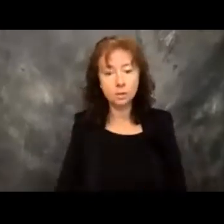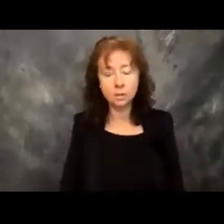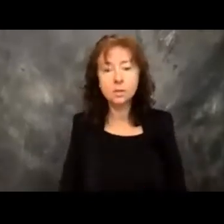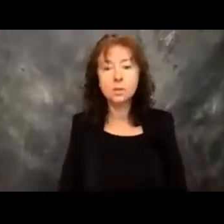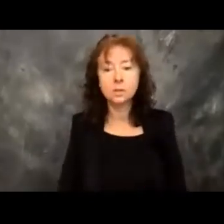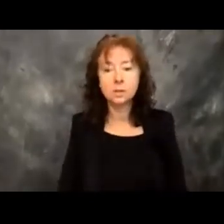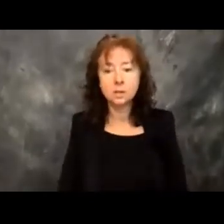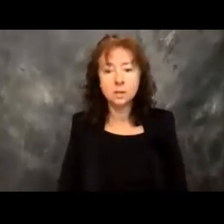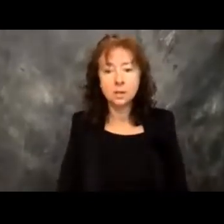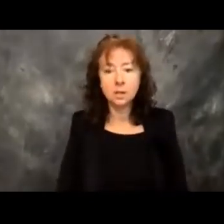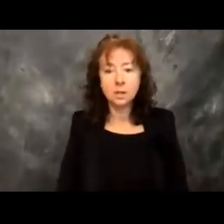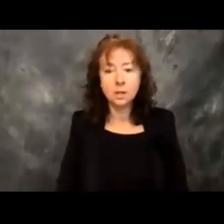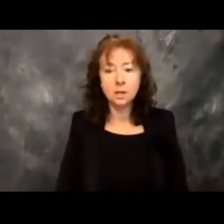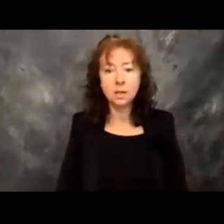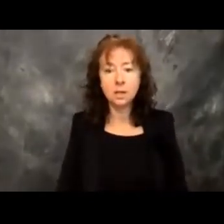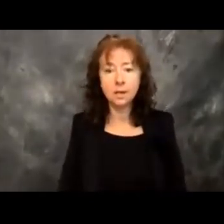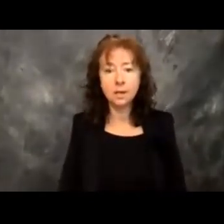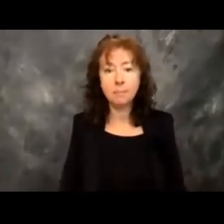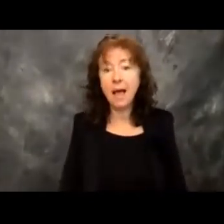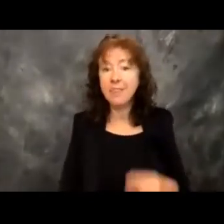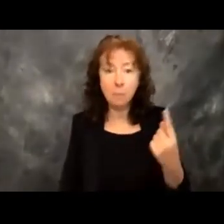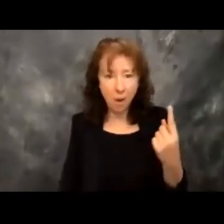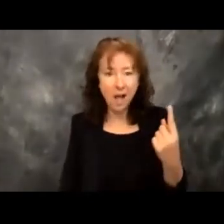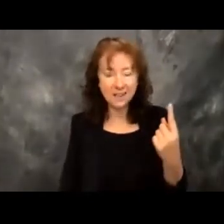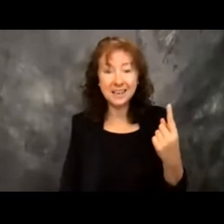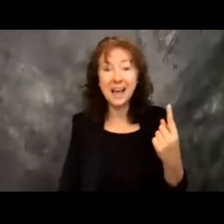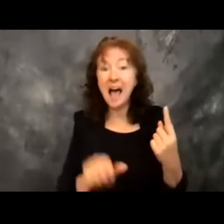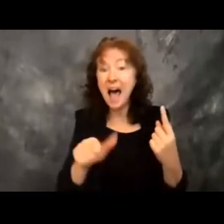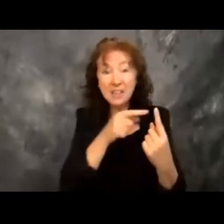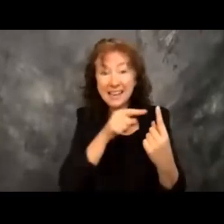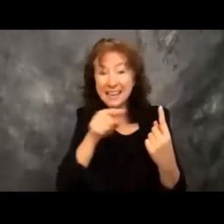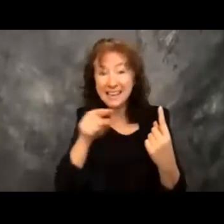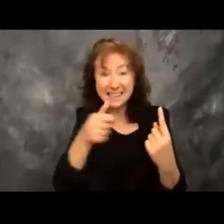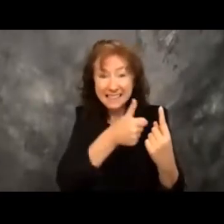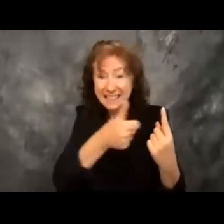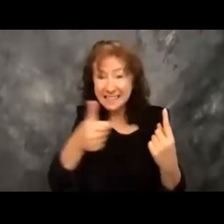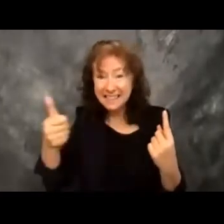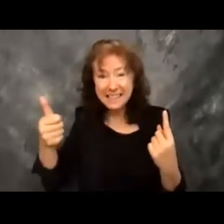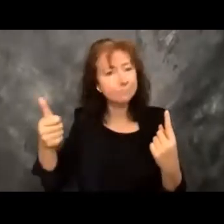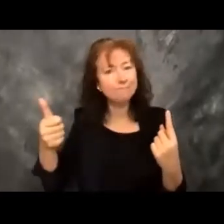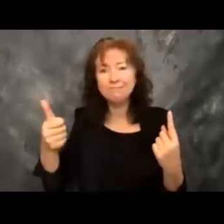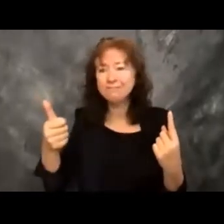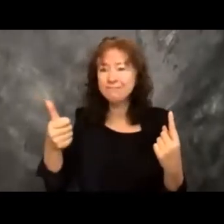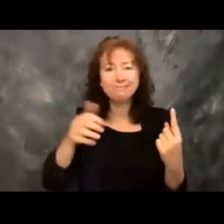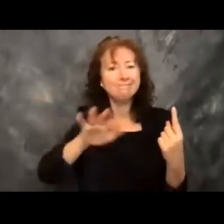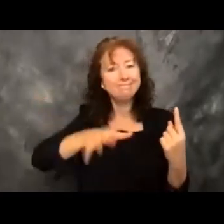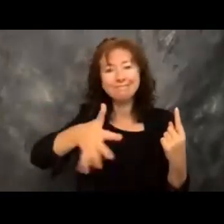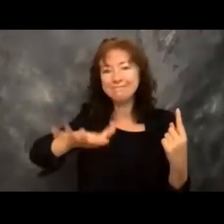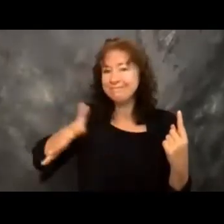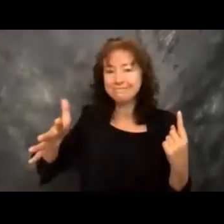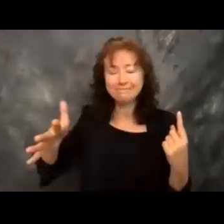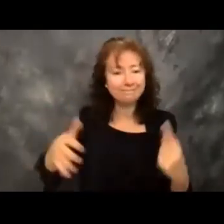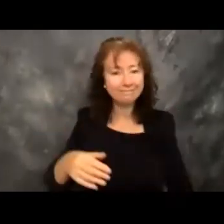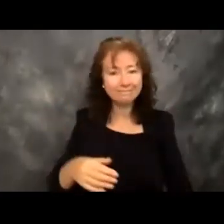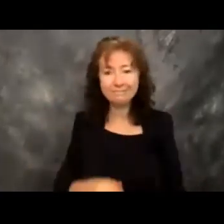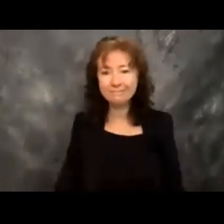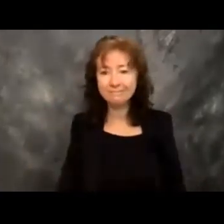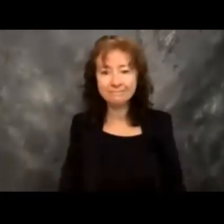However, inaccessibility of the polling stations is still a problem, and also that